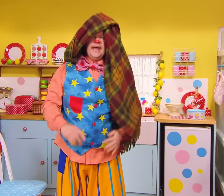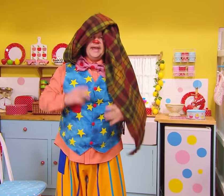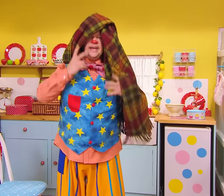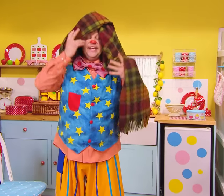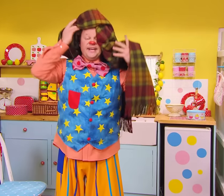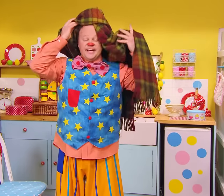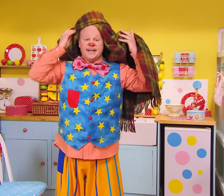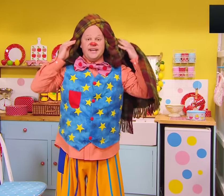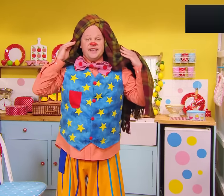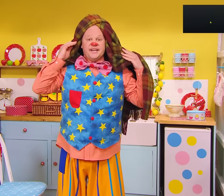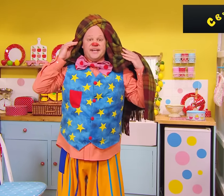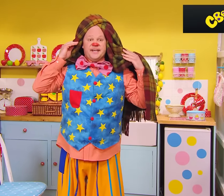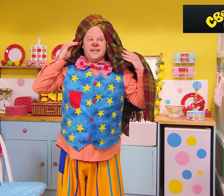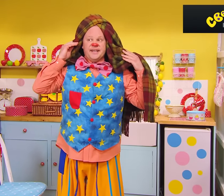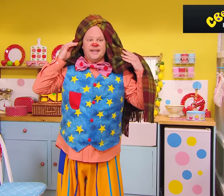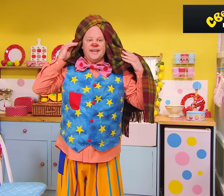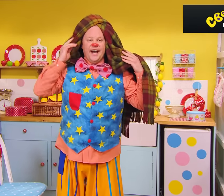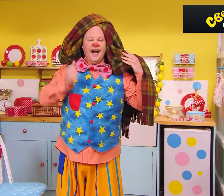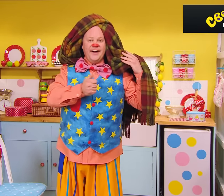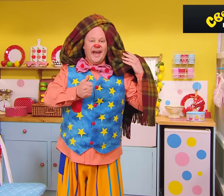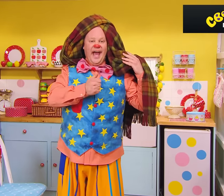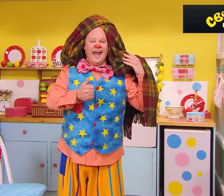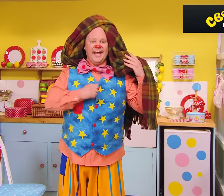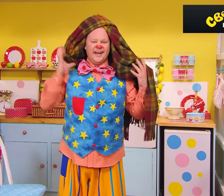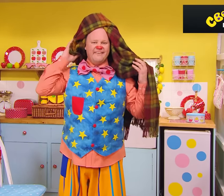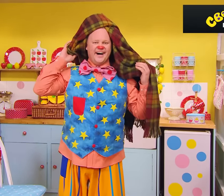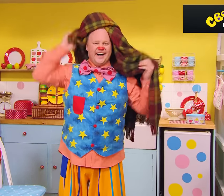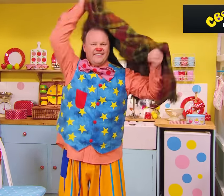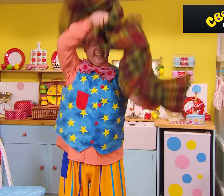You need to roll the blanket up again. Okay.